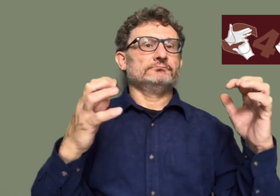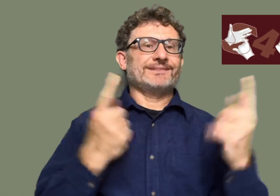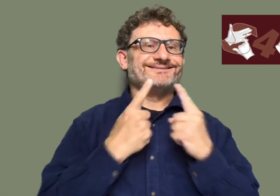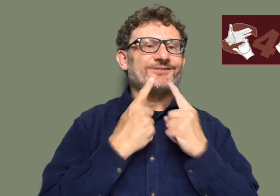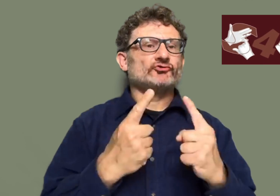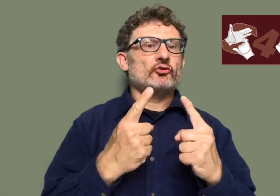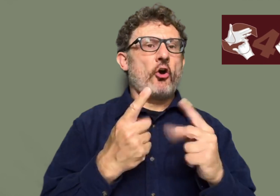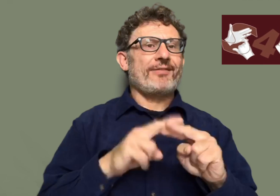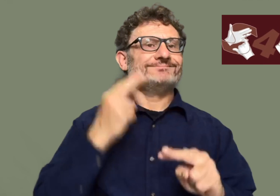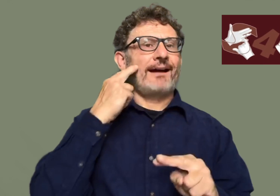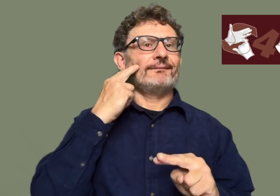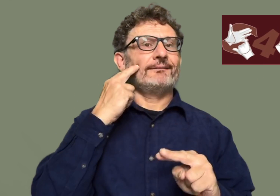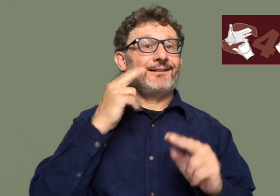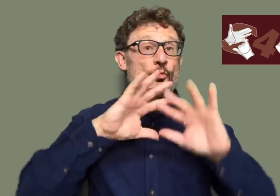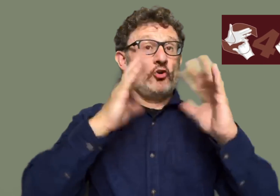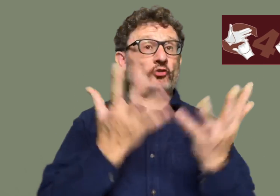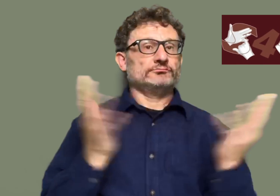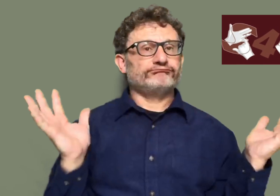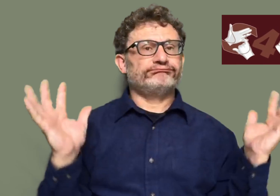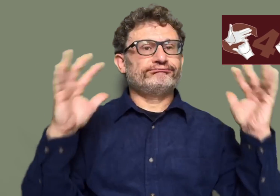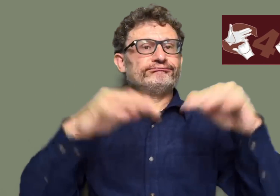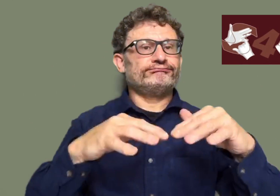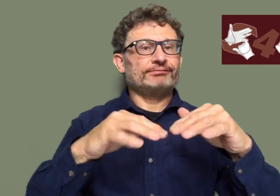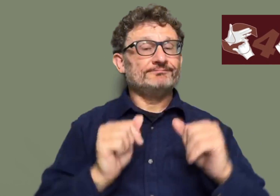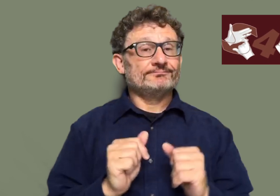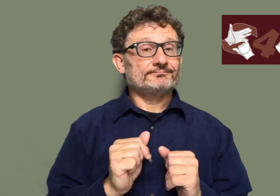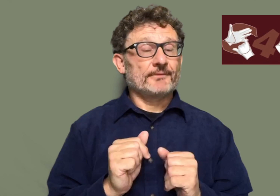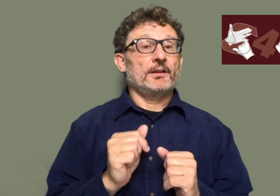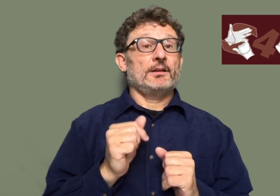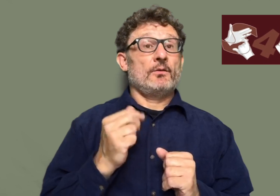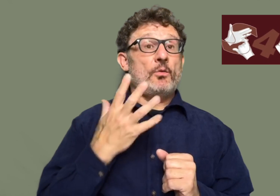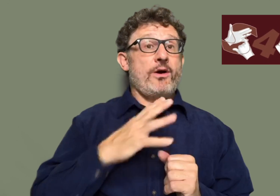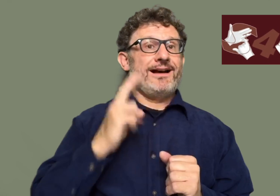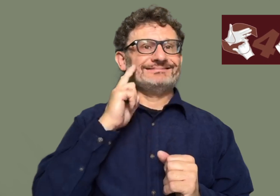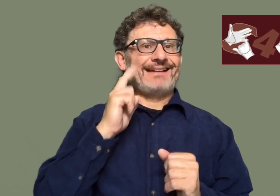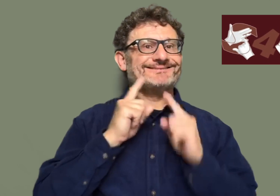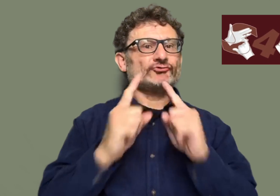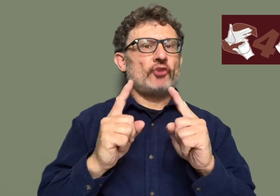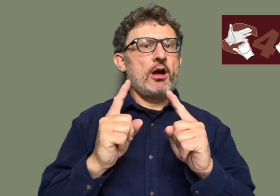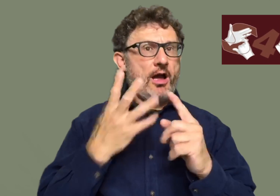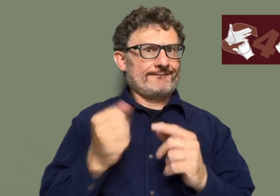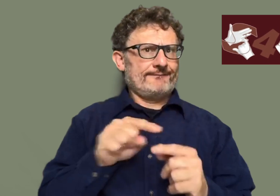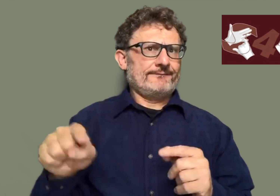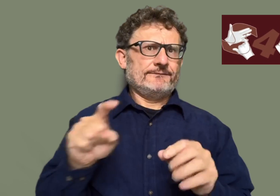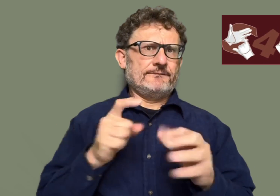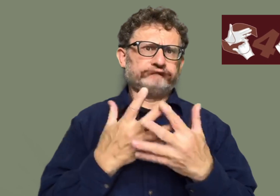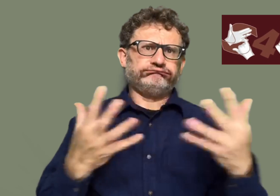came to a head in Milan. There was a world congress where people were brought together to discuss this issue. Now, there were many